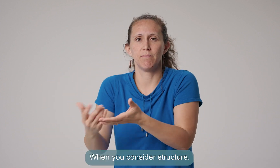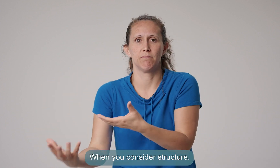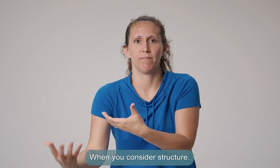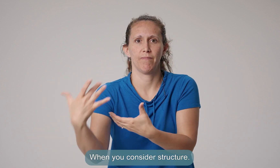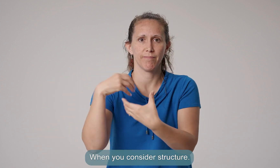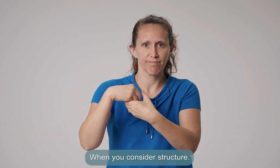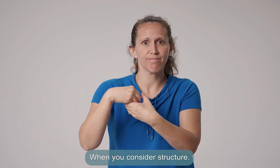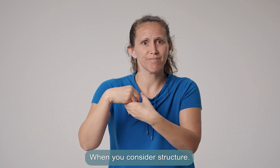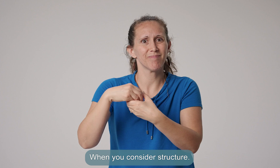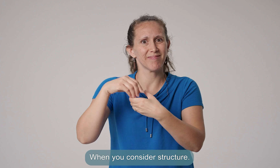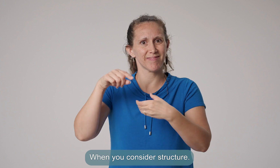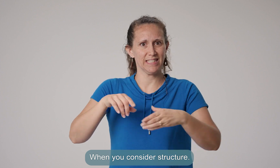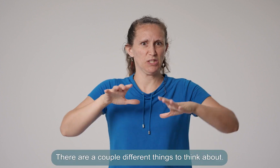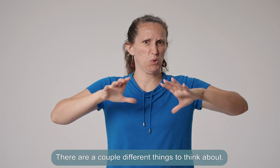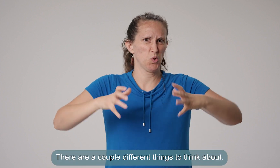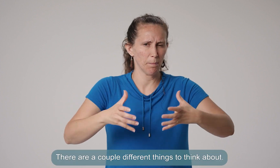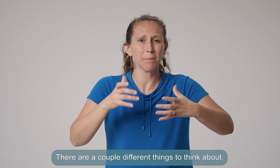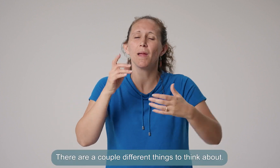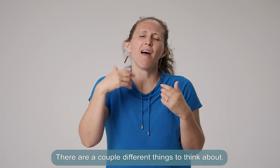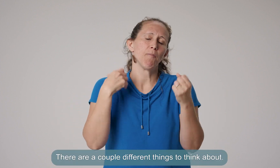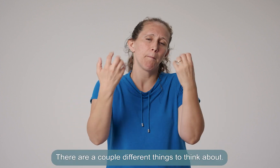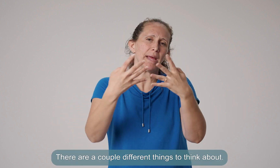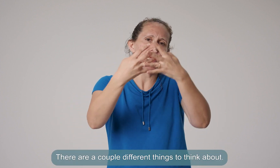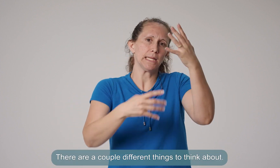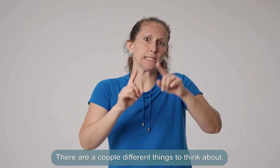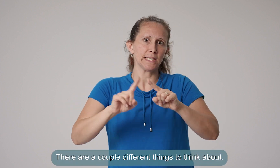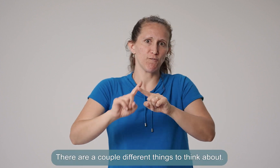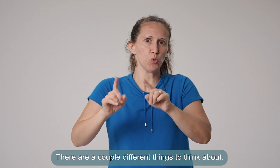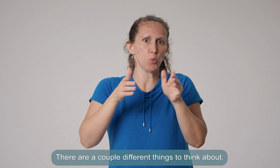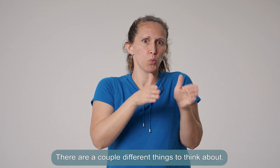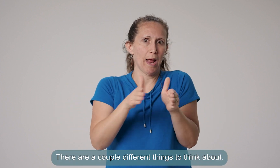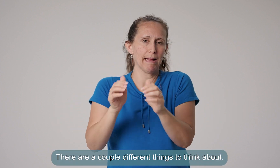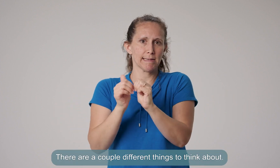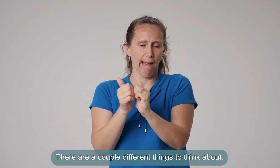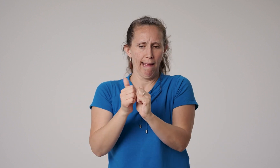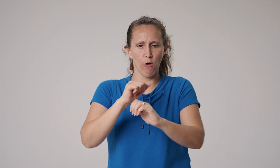When you consider structure, there are a couple different things to think about.